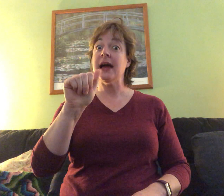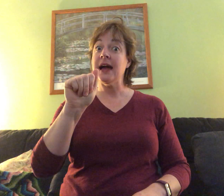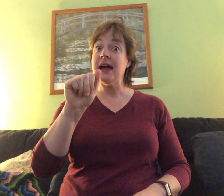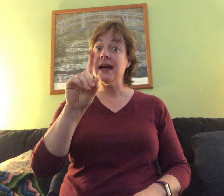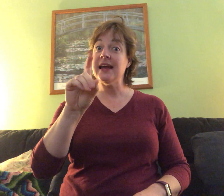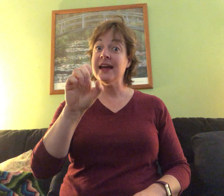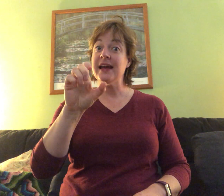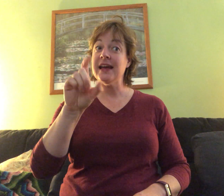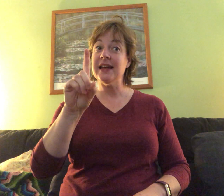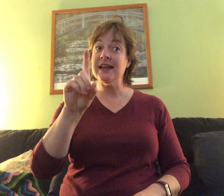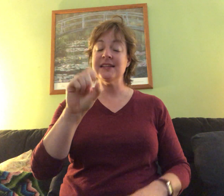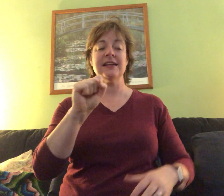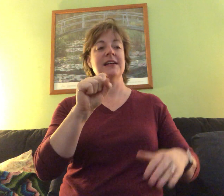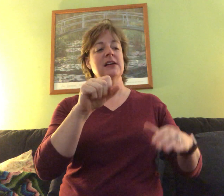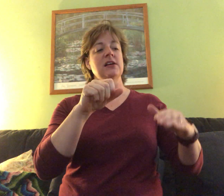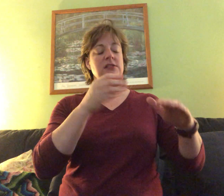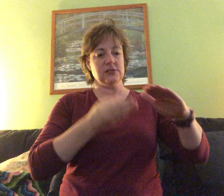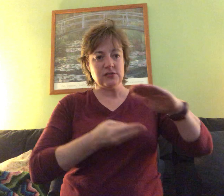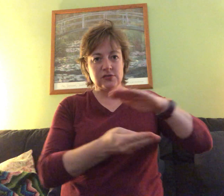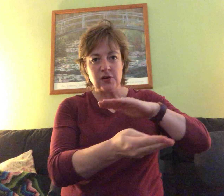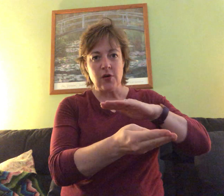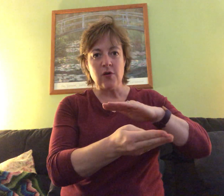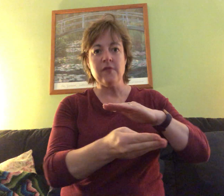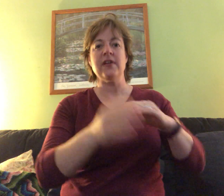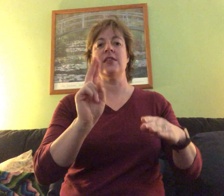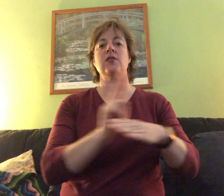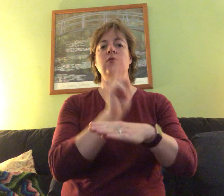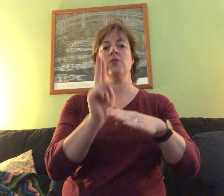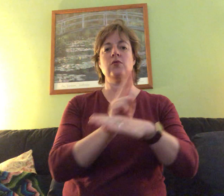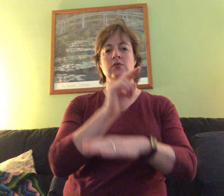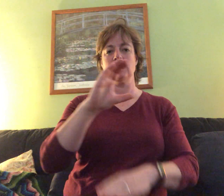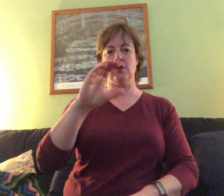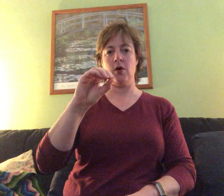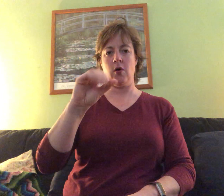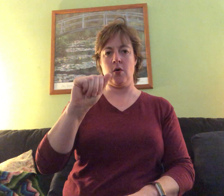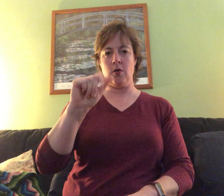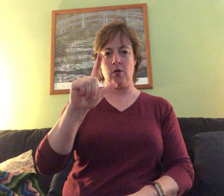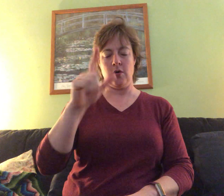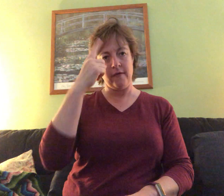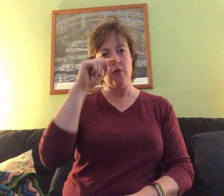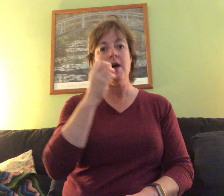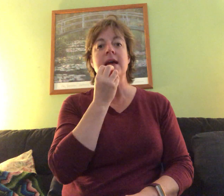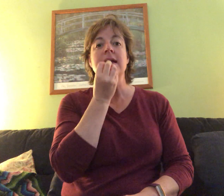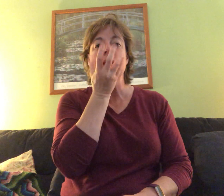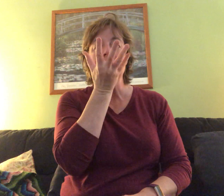This was kept gleaming all the time by my grandmother, who polished it regularly.